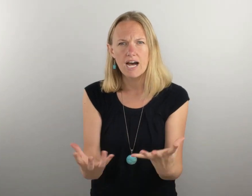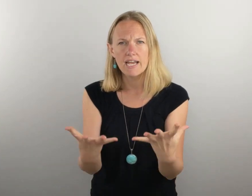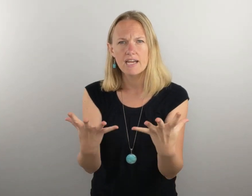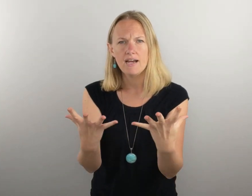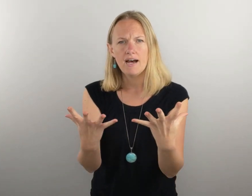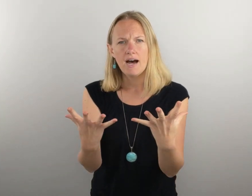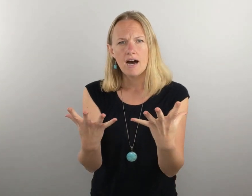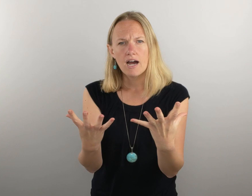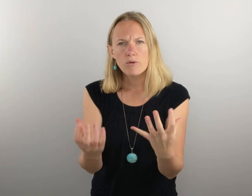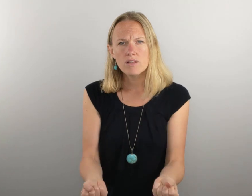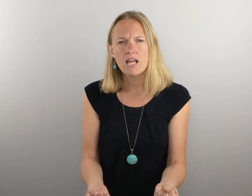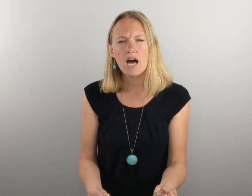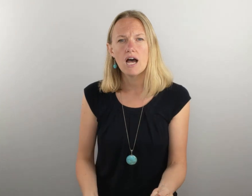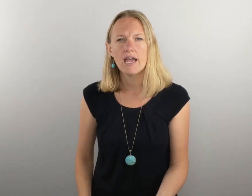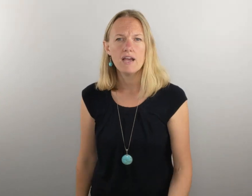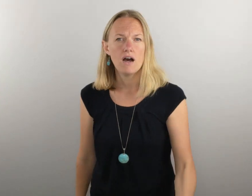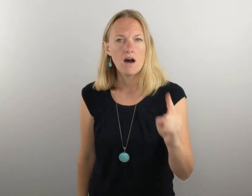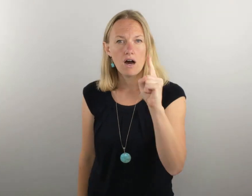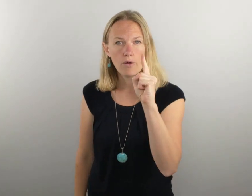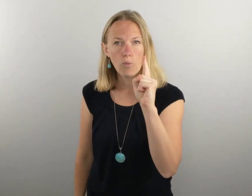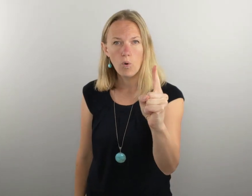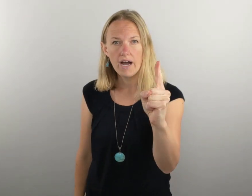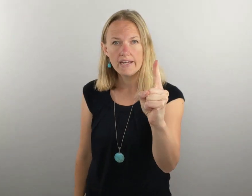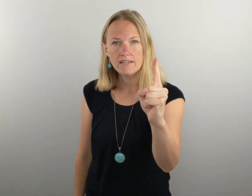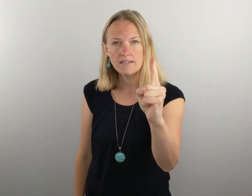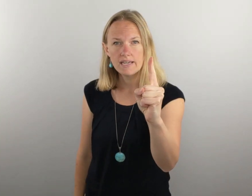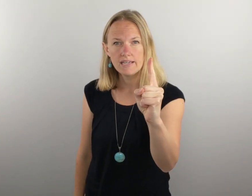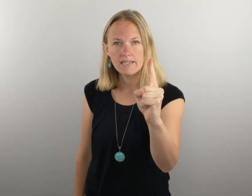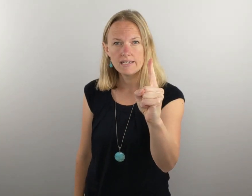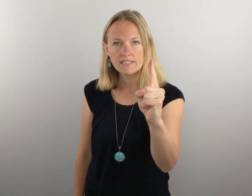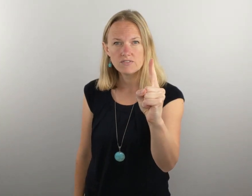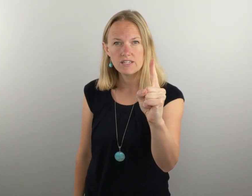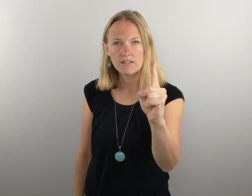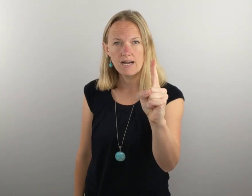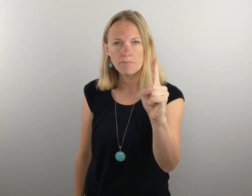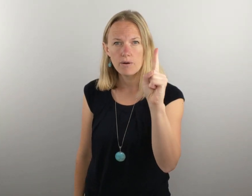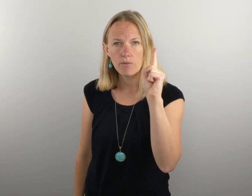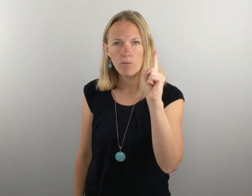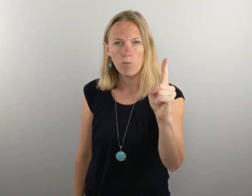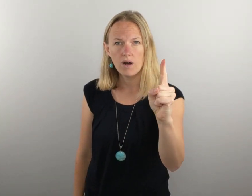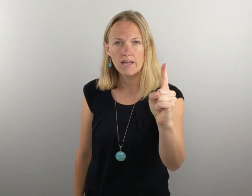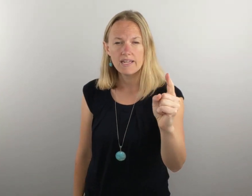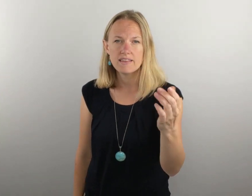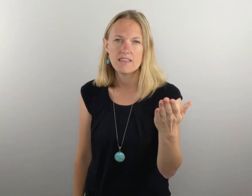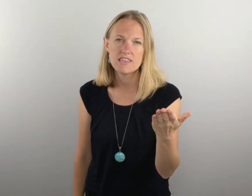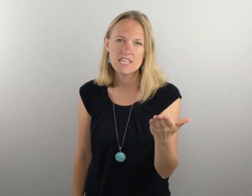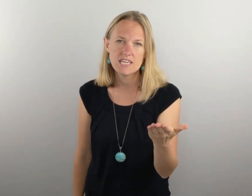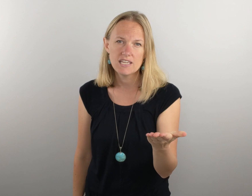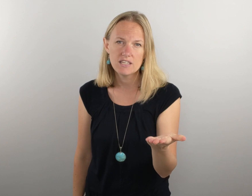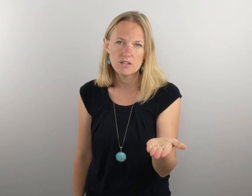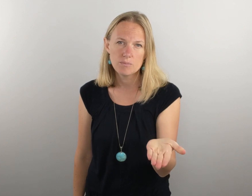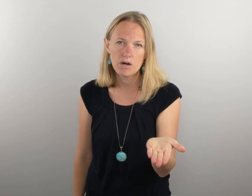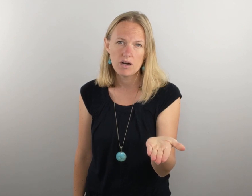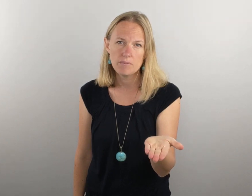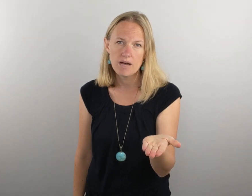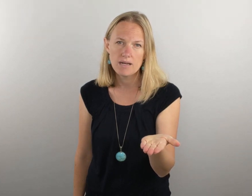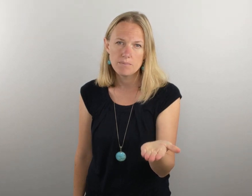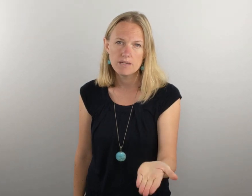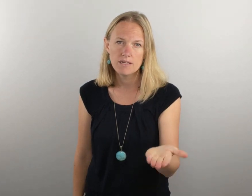rely. I rely on one, okay, index finger up, one, and then thing, your palm up,